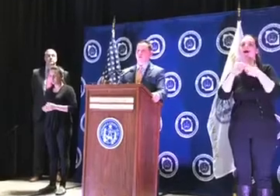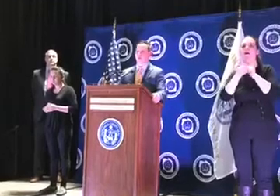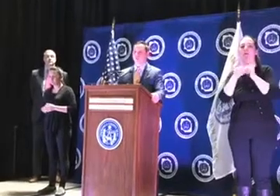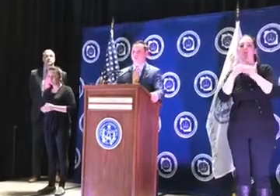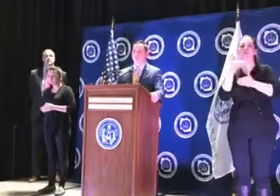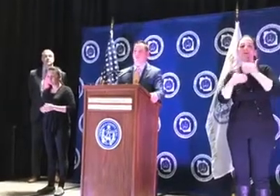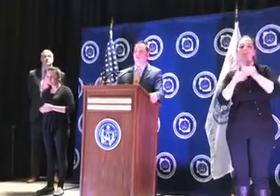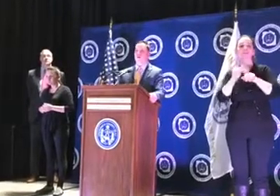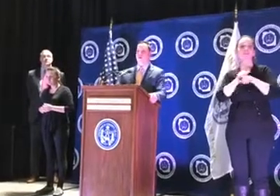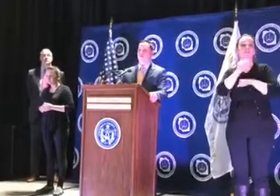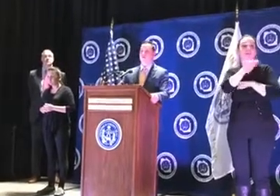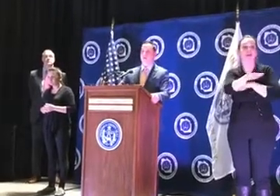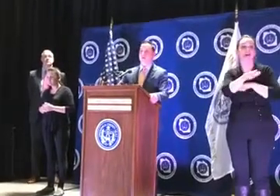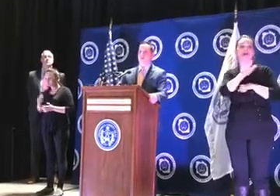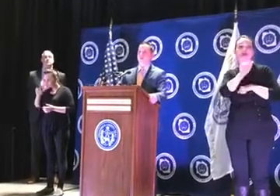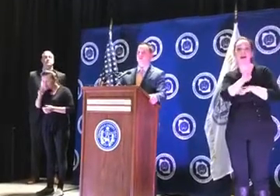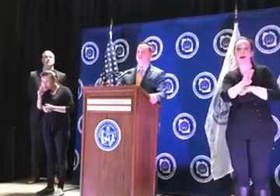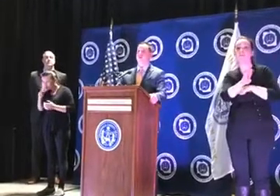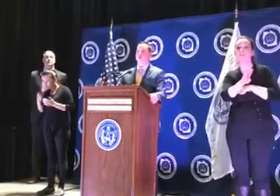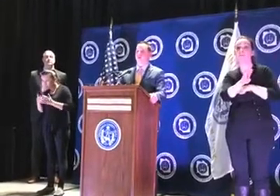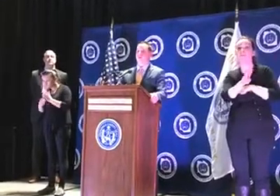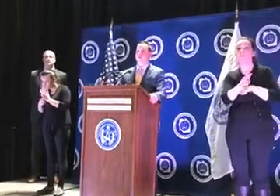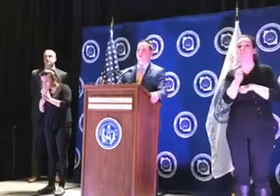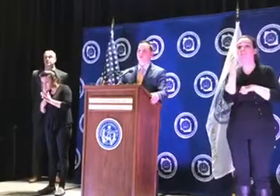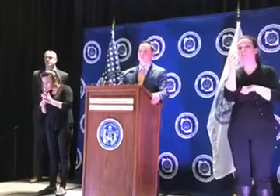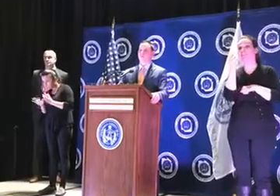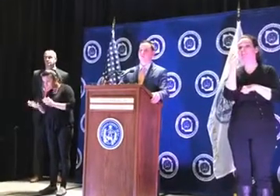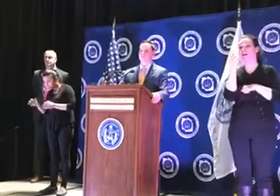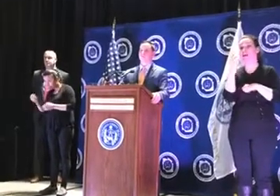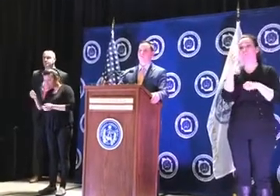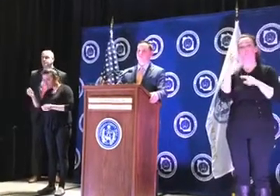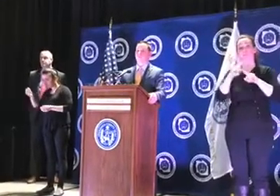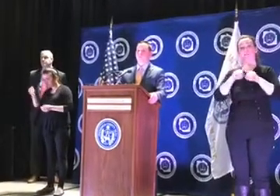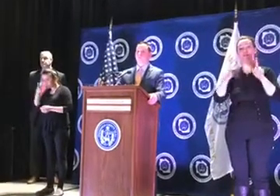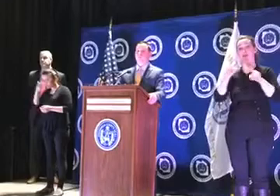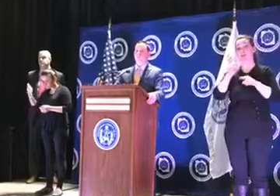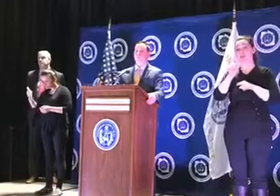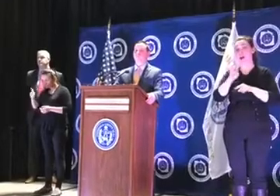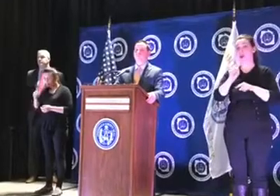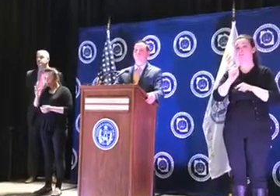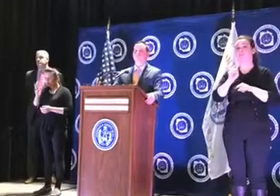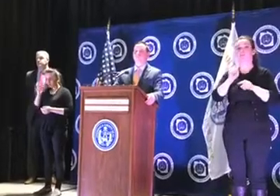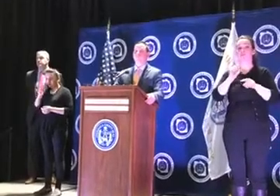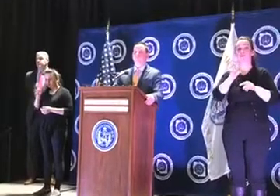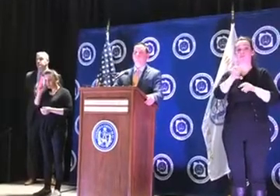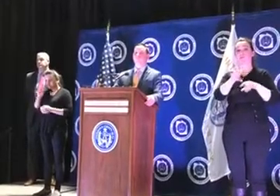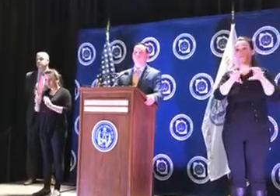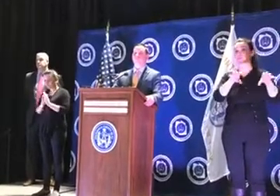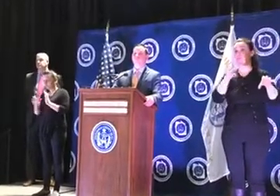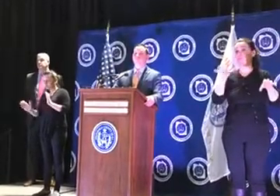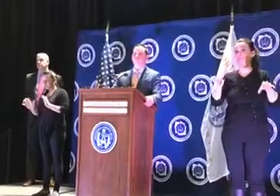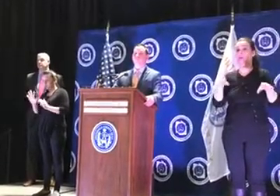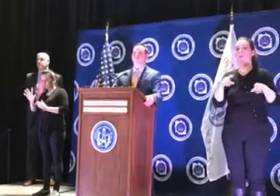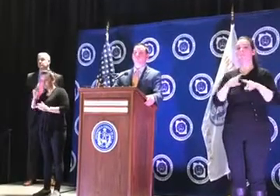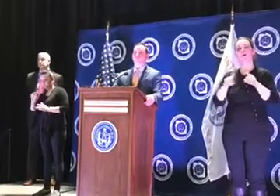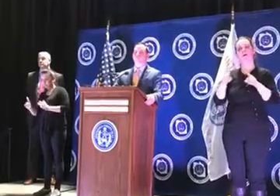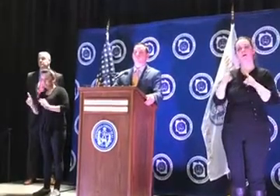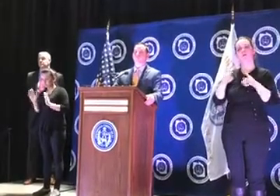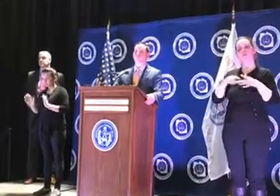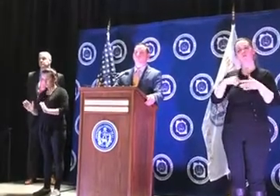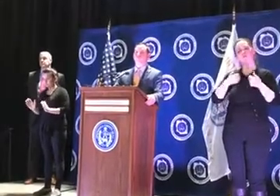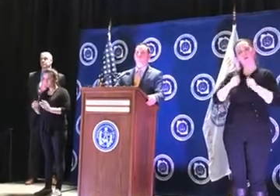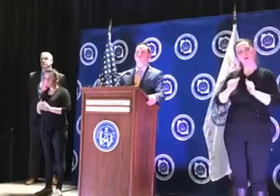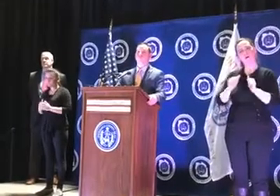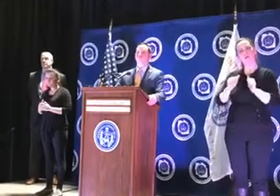told will be taken care of by the end of business tomorrow. If the delay though is if it's 5